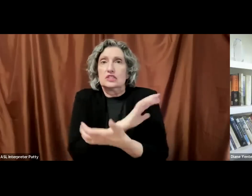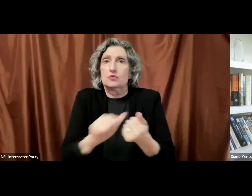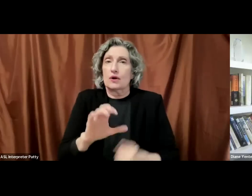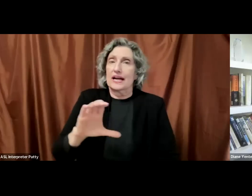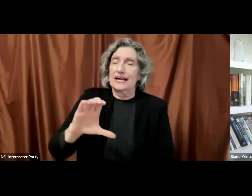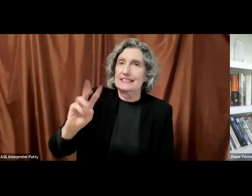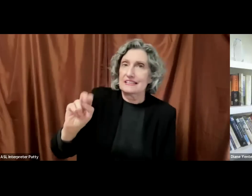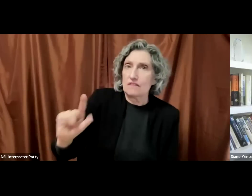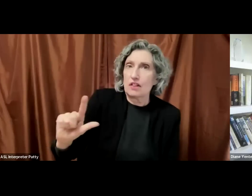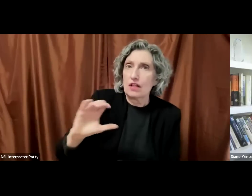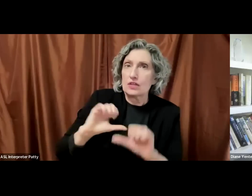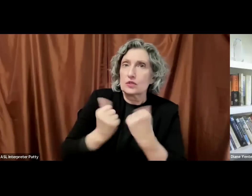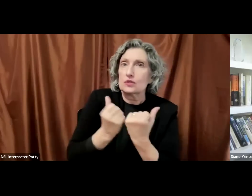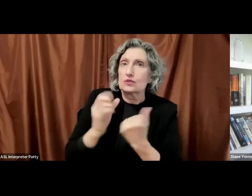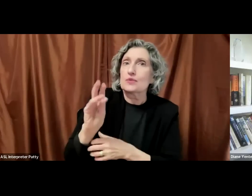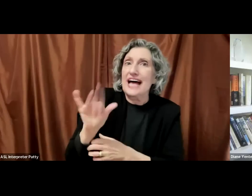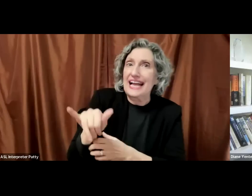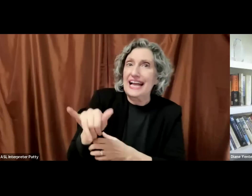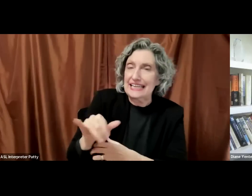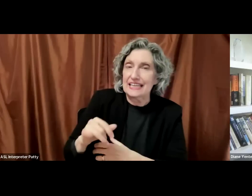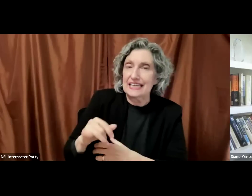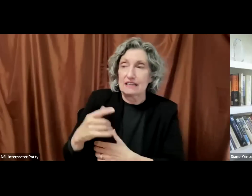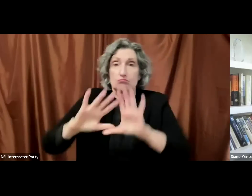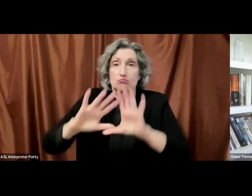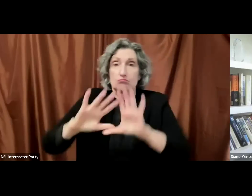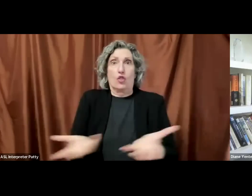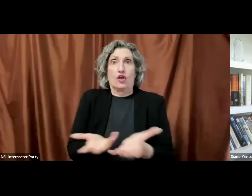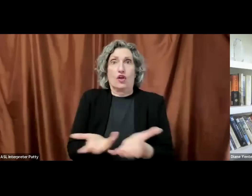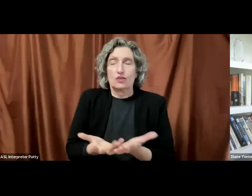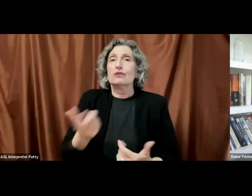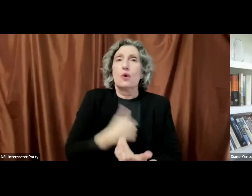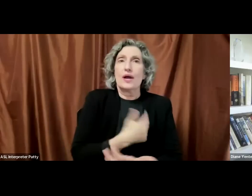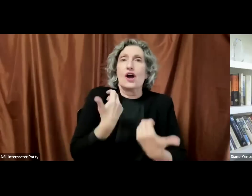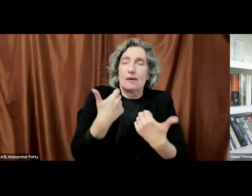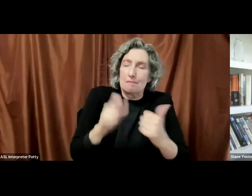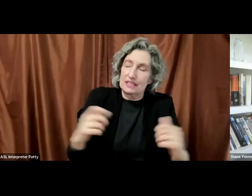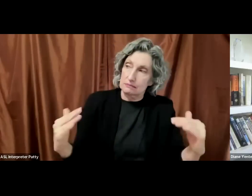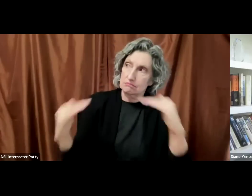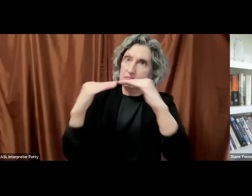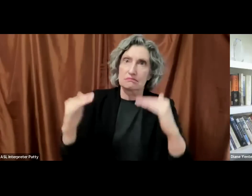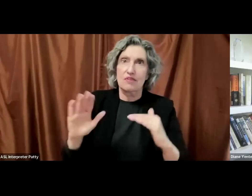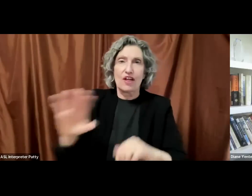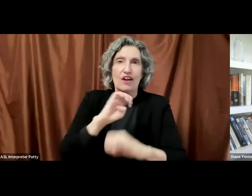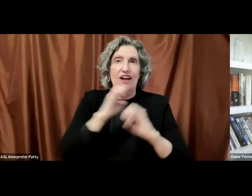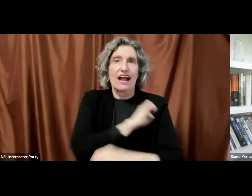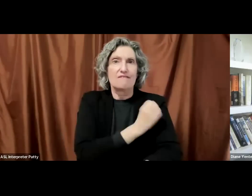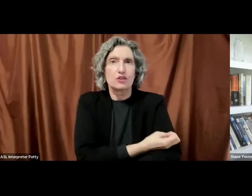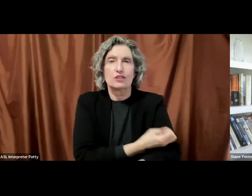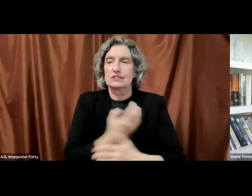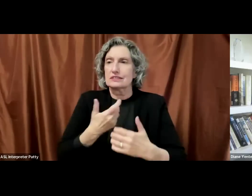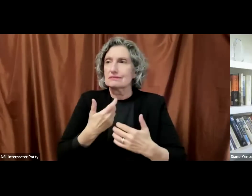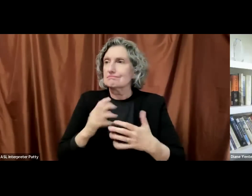our response has to be equal to their efforts in strength, collaboration,